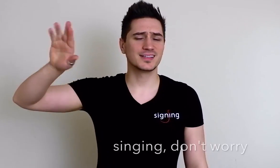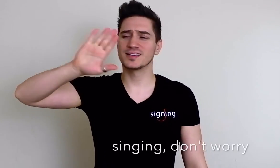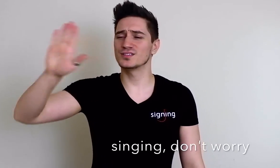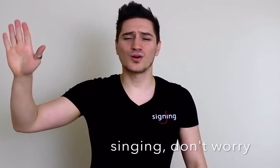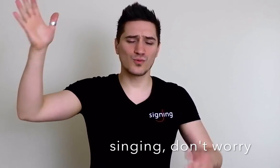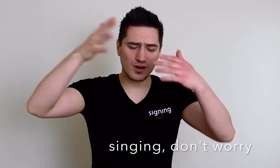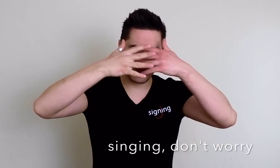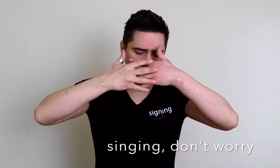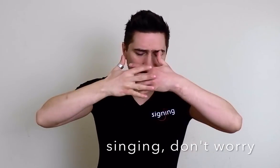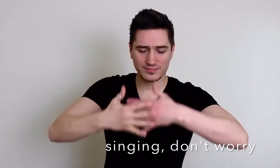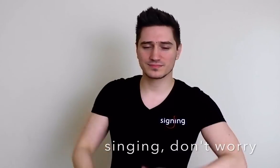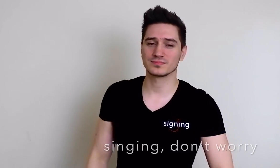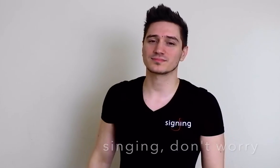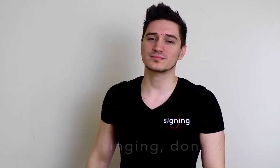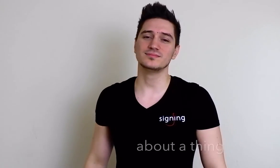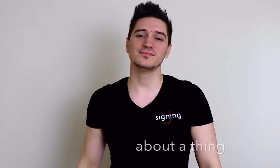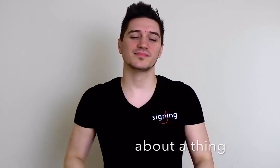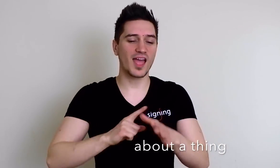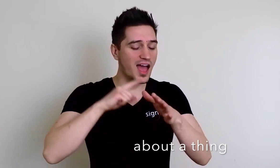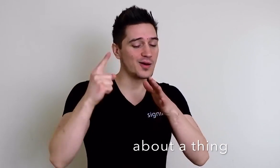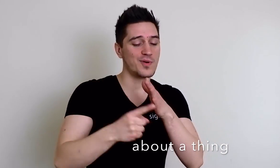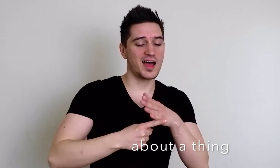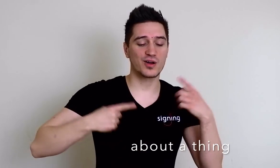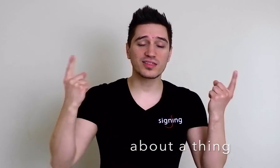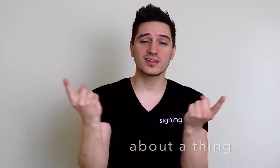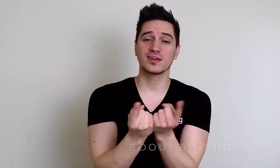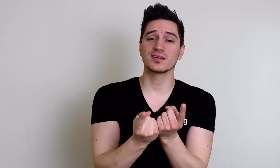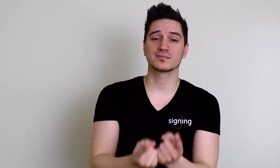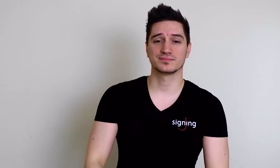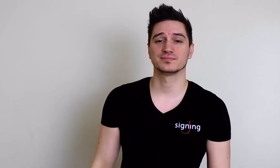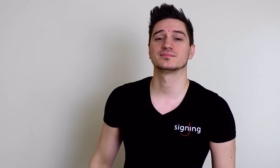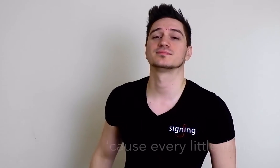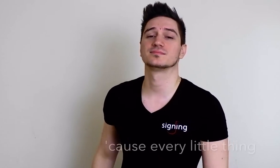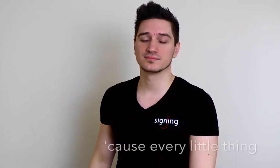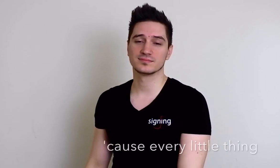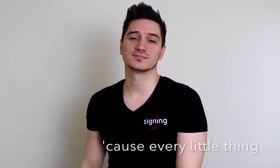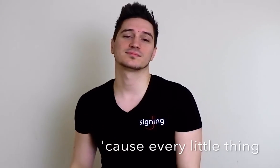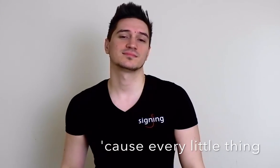Say you don't worry about a thing